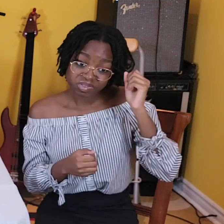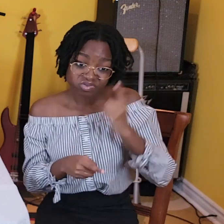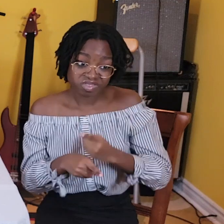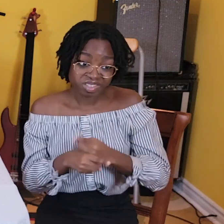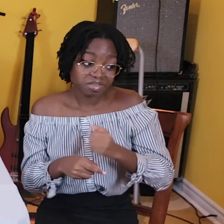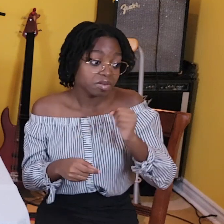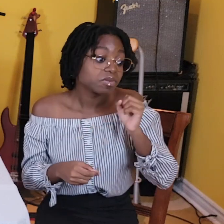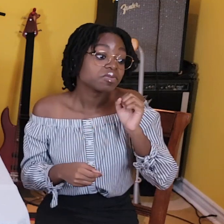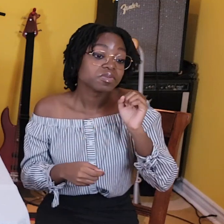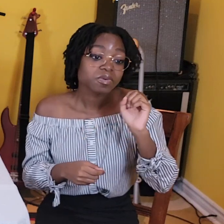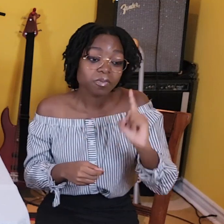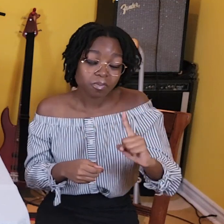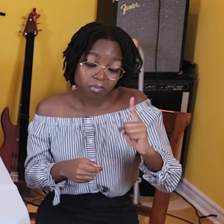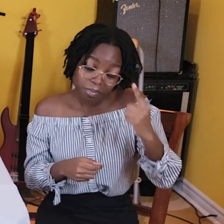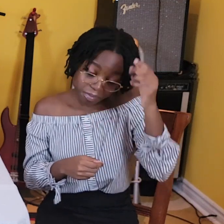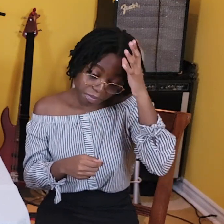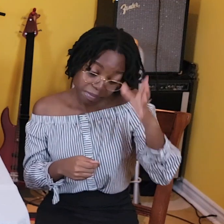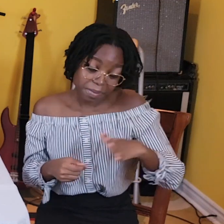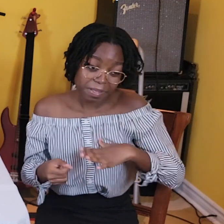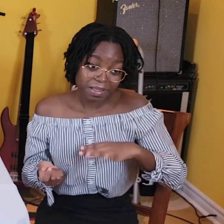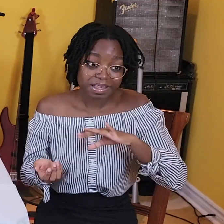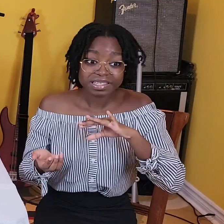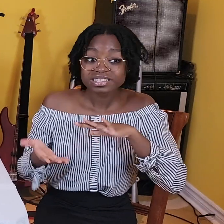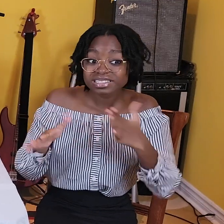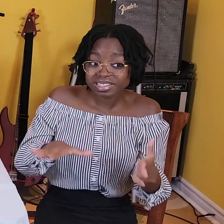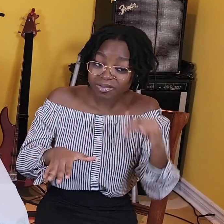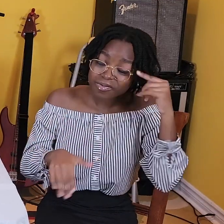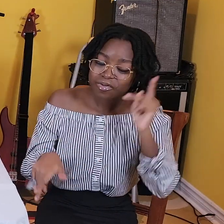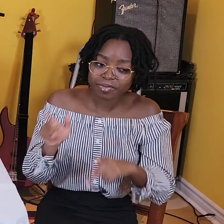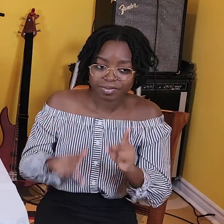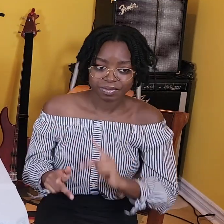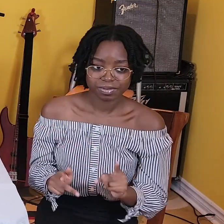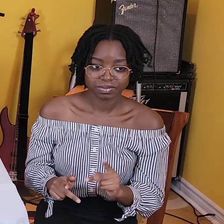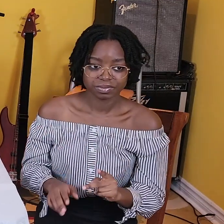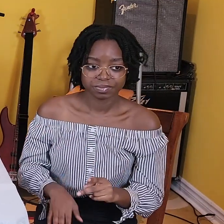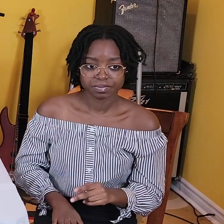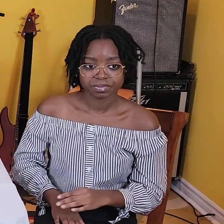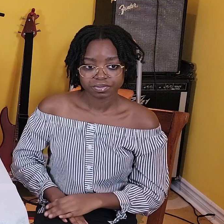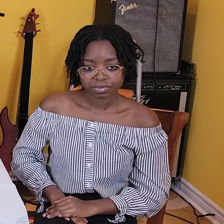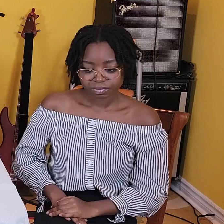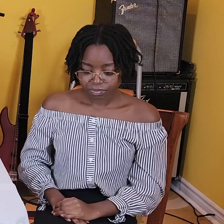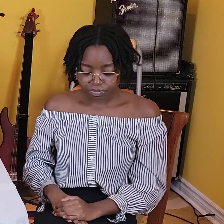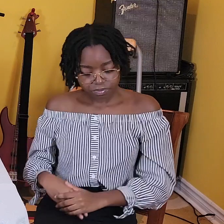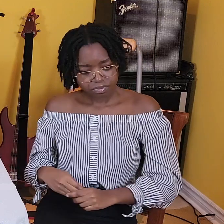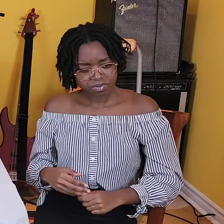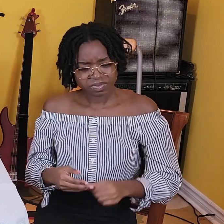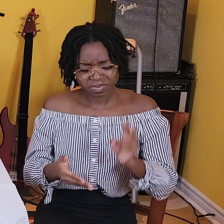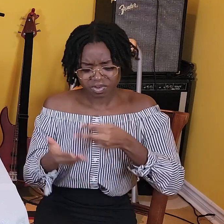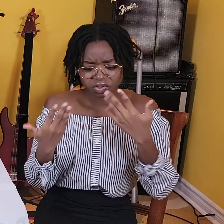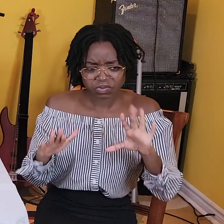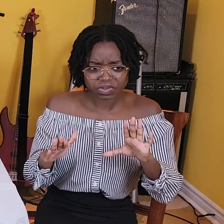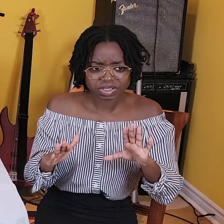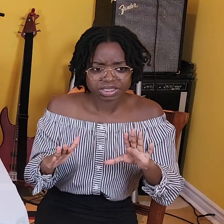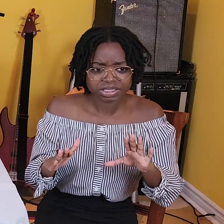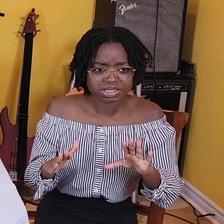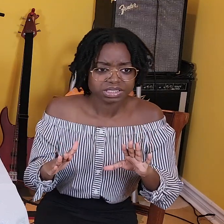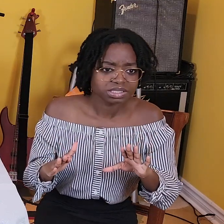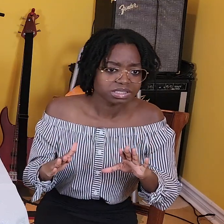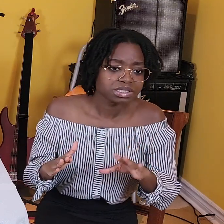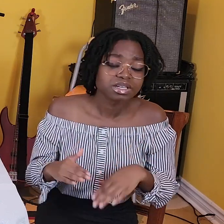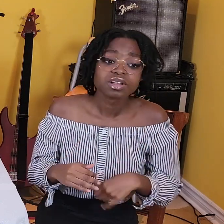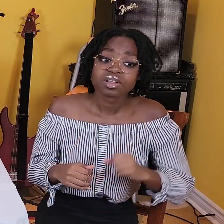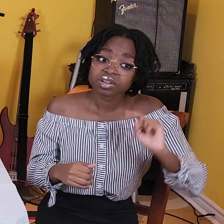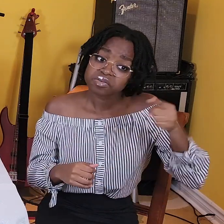that one man should die for the people. So we see this passage we just read. The first trial was by Annas. And